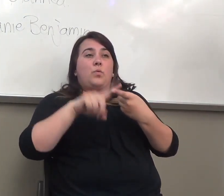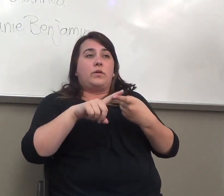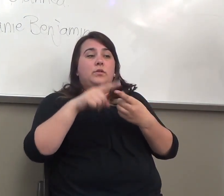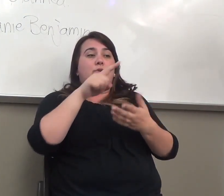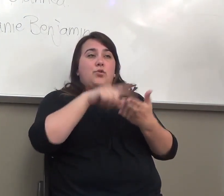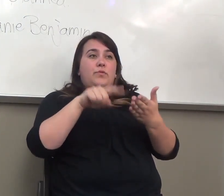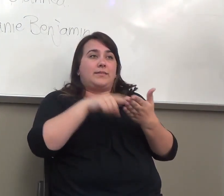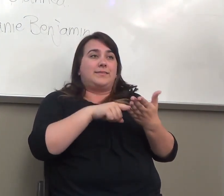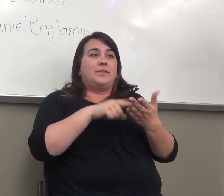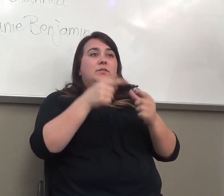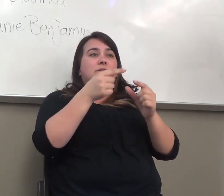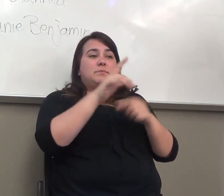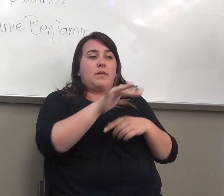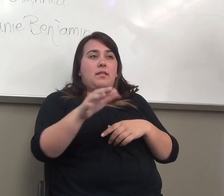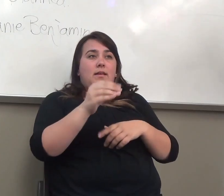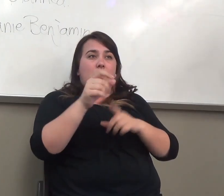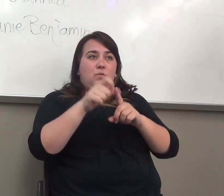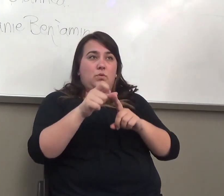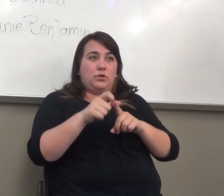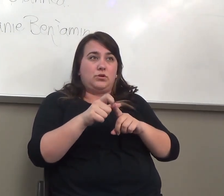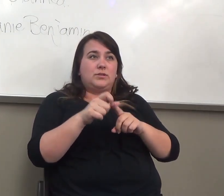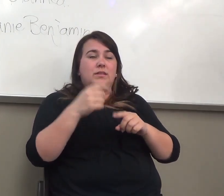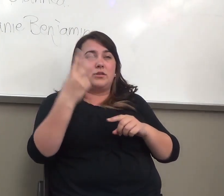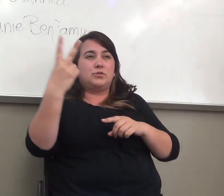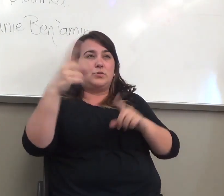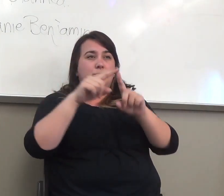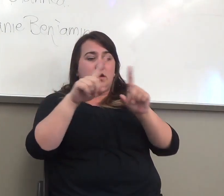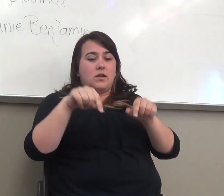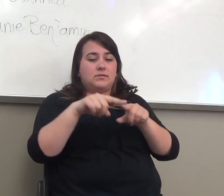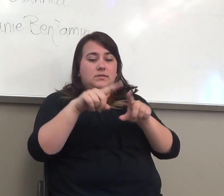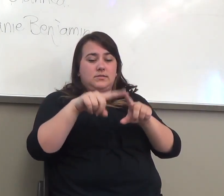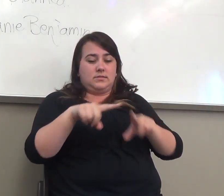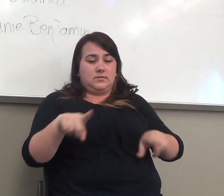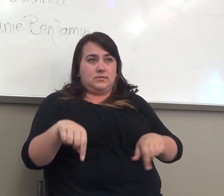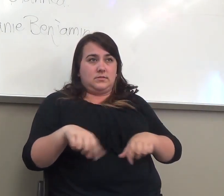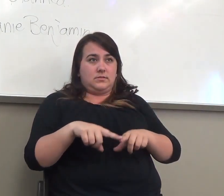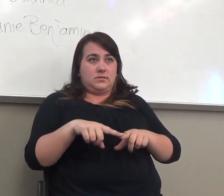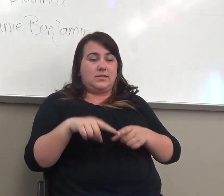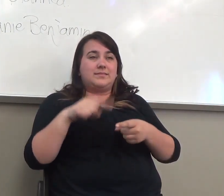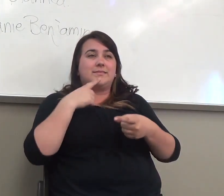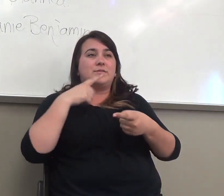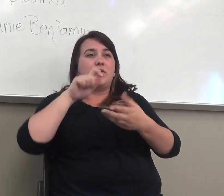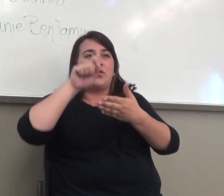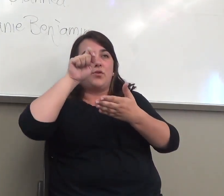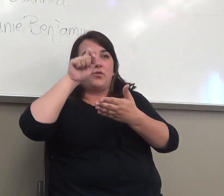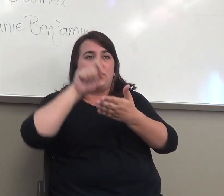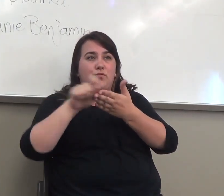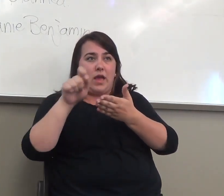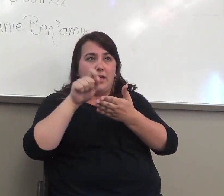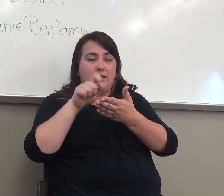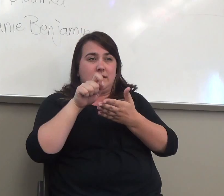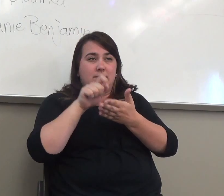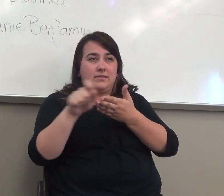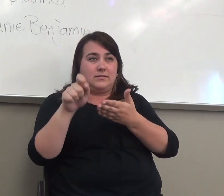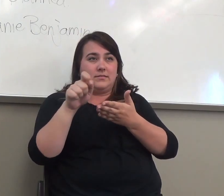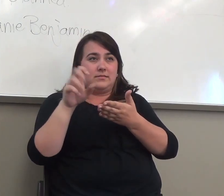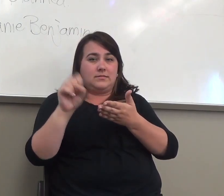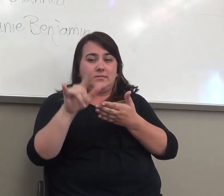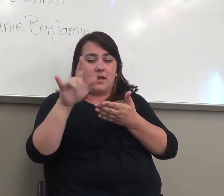there's two boxes down there. It says writing style. What it's set to down here is grammar only.